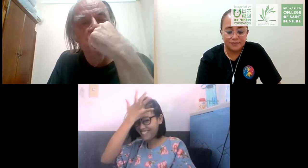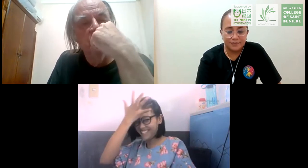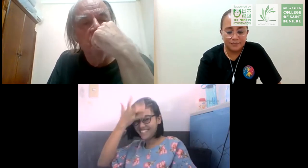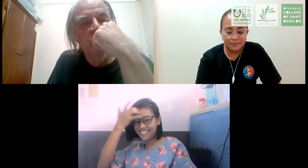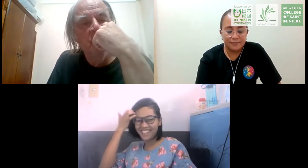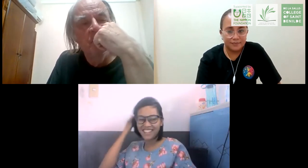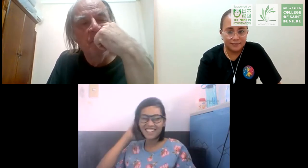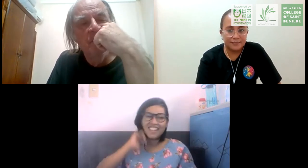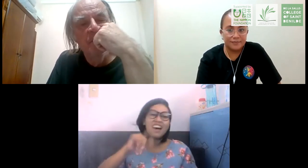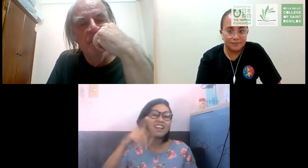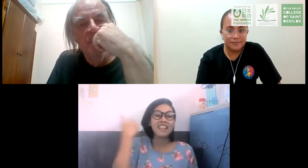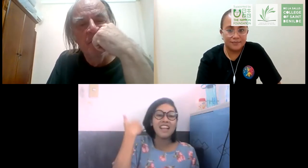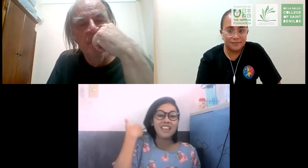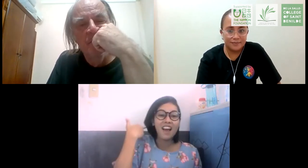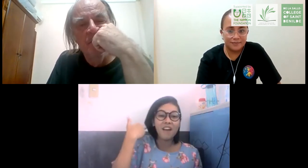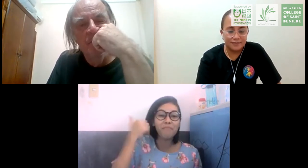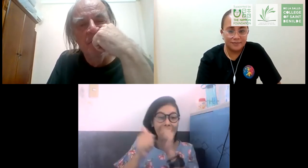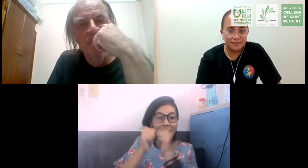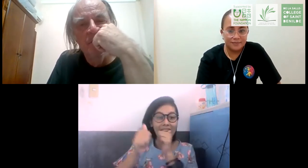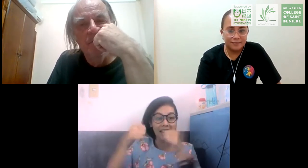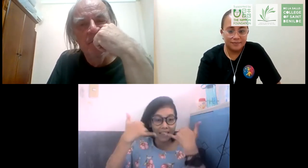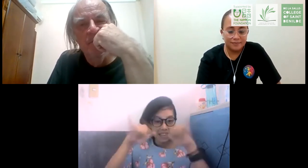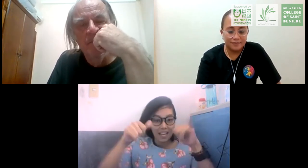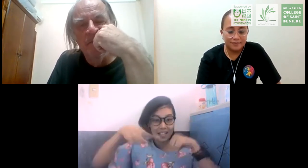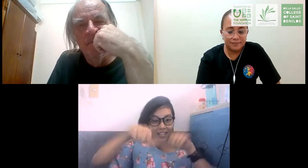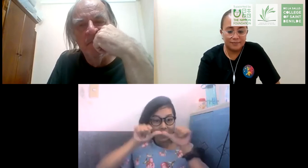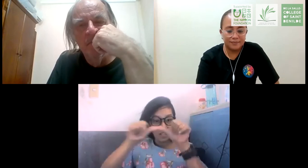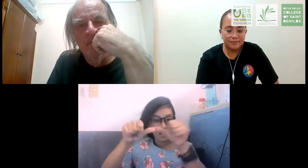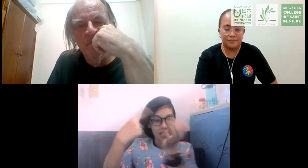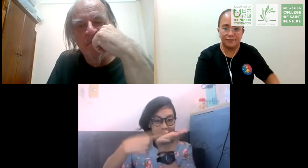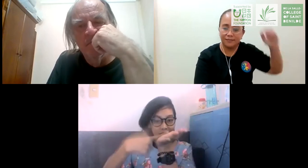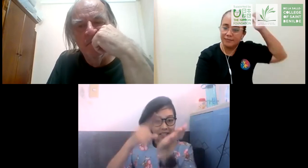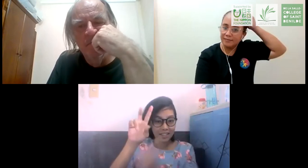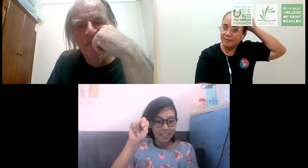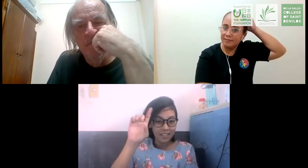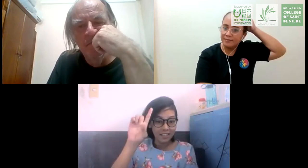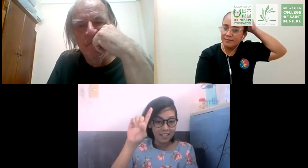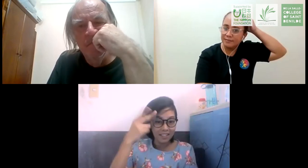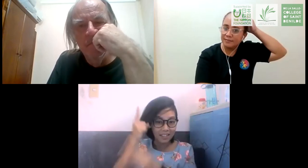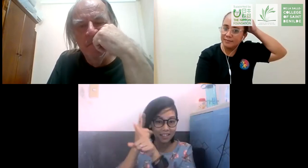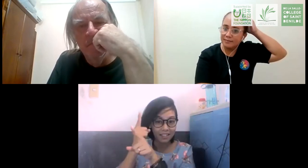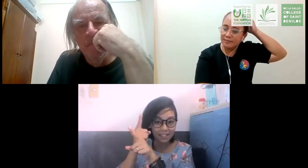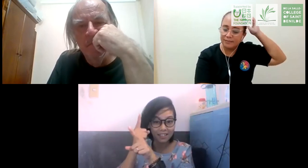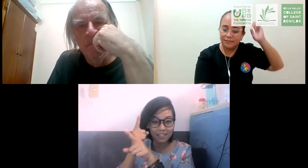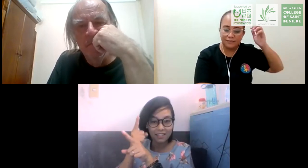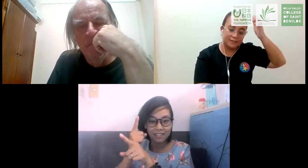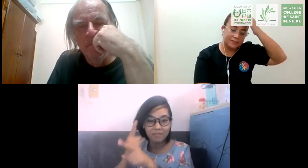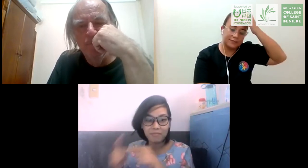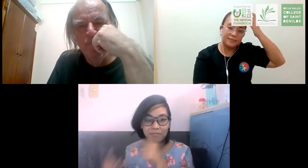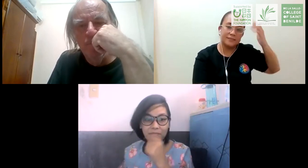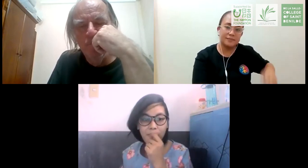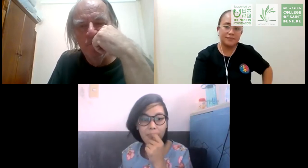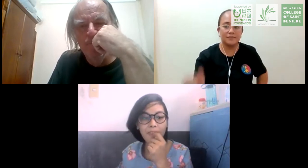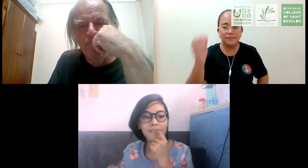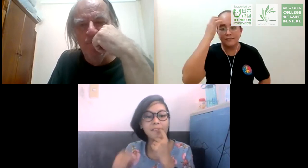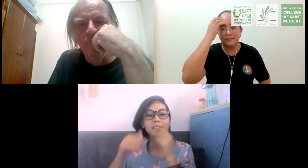Yeah, because it looked like you guys were done. But anyway, all right. So we'll now talk about